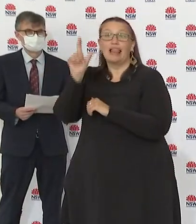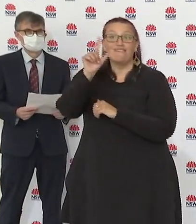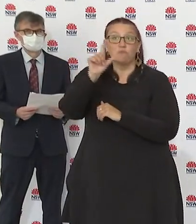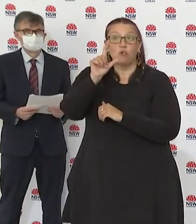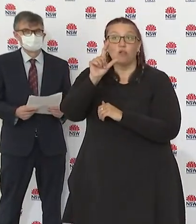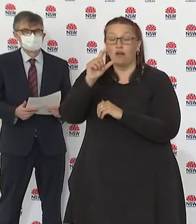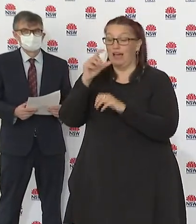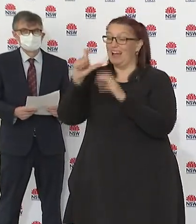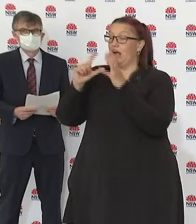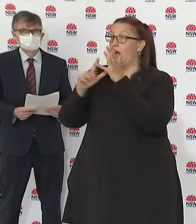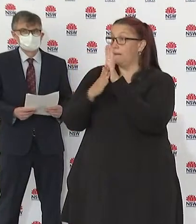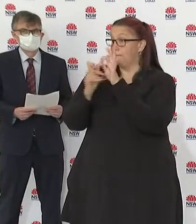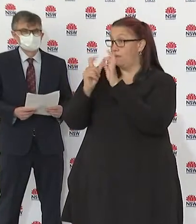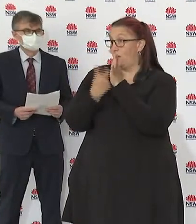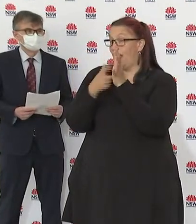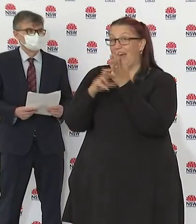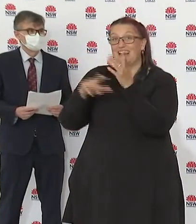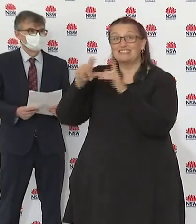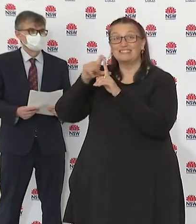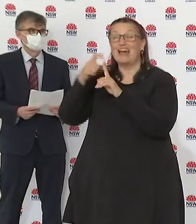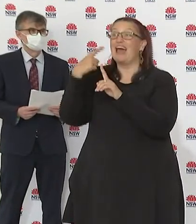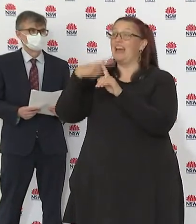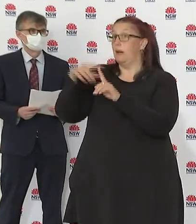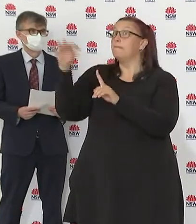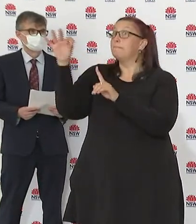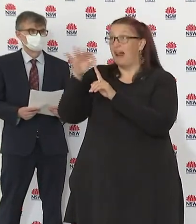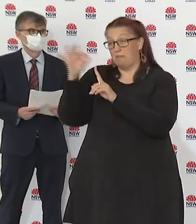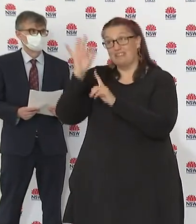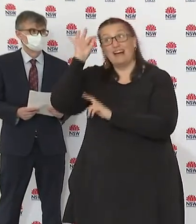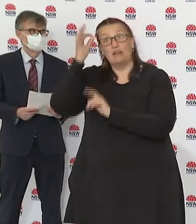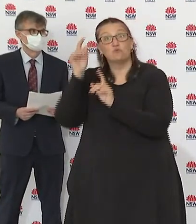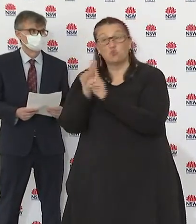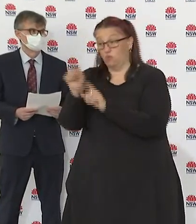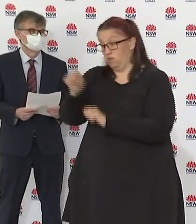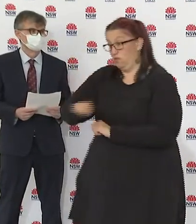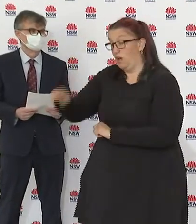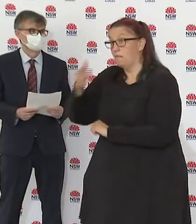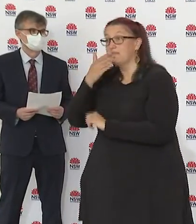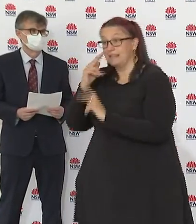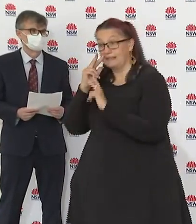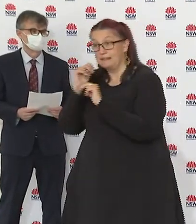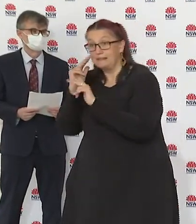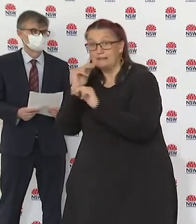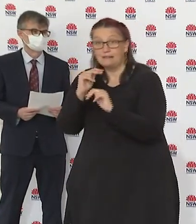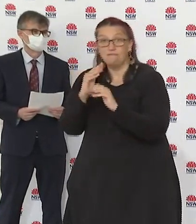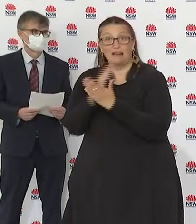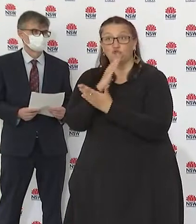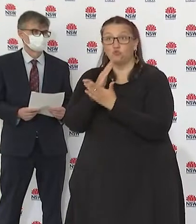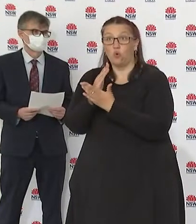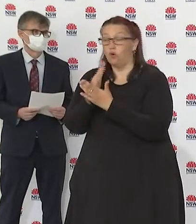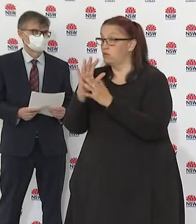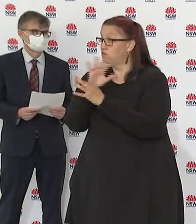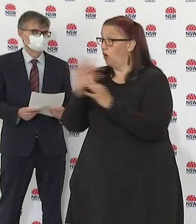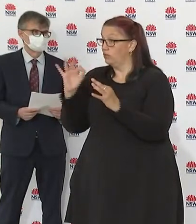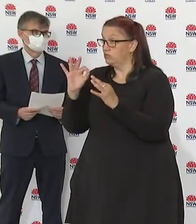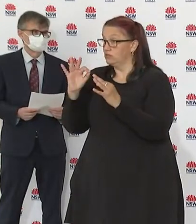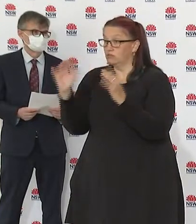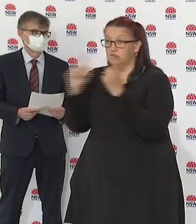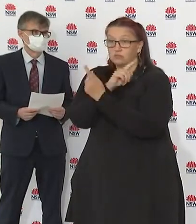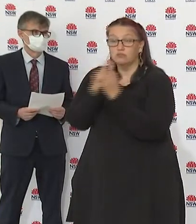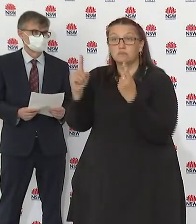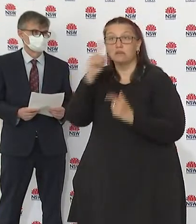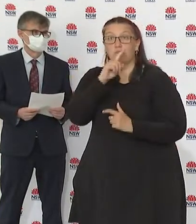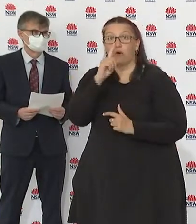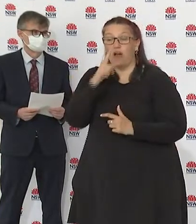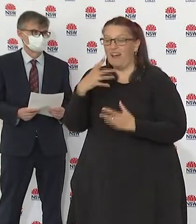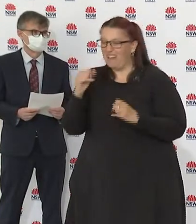in the Cumberland community in particular, and also the Parramatta Council area, to make sure that they're vigilant, they're coming forward to get tested, and you're